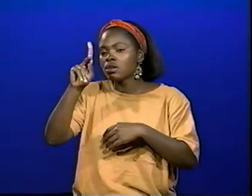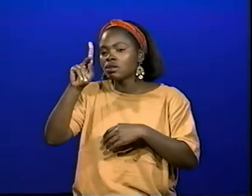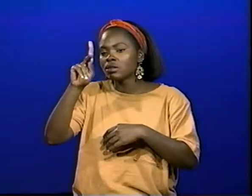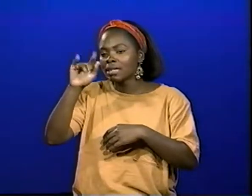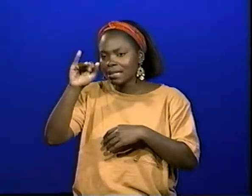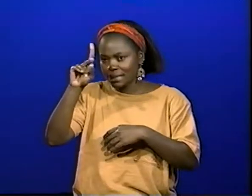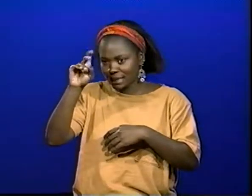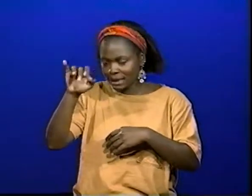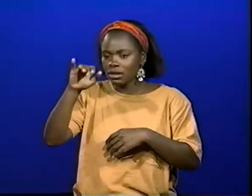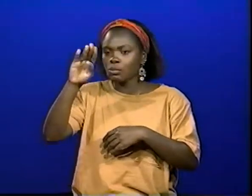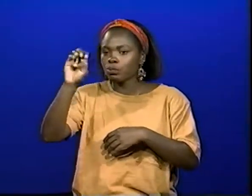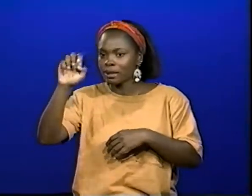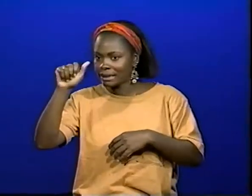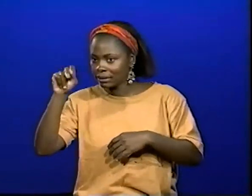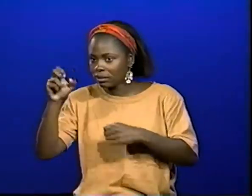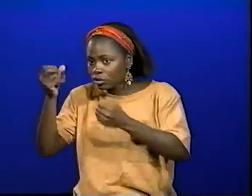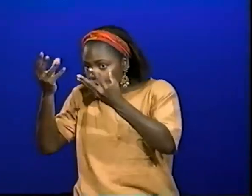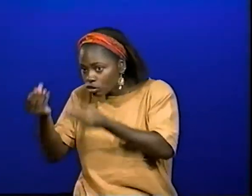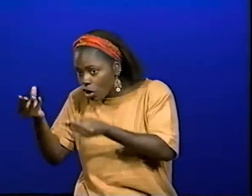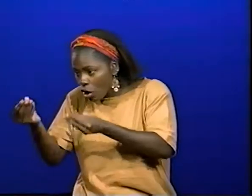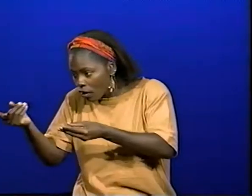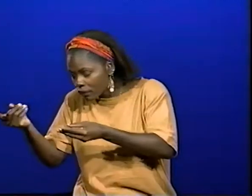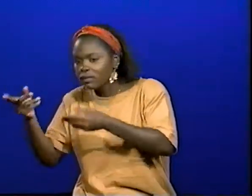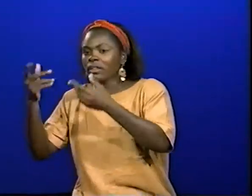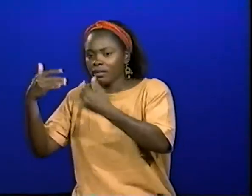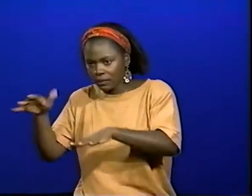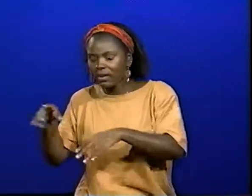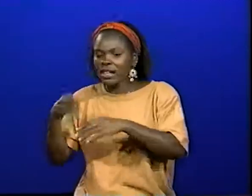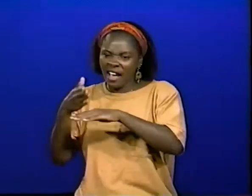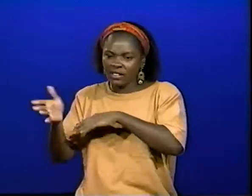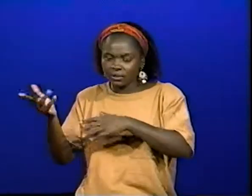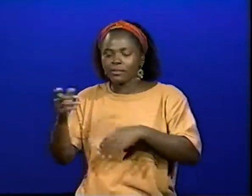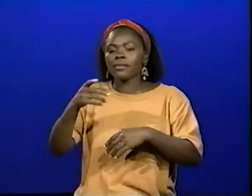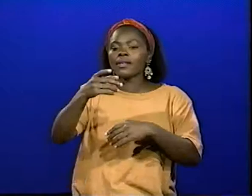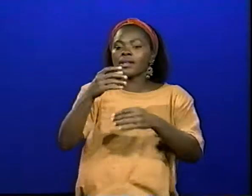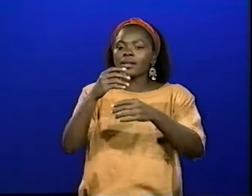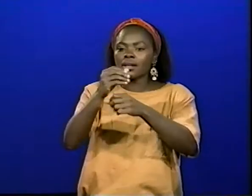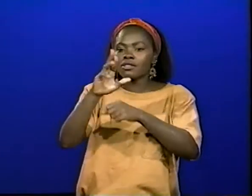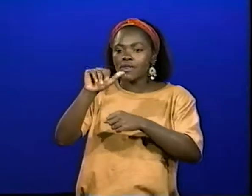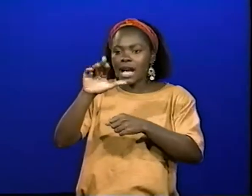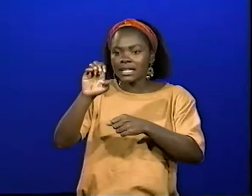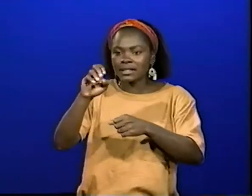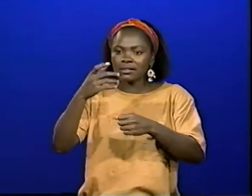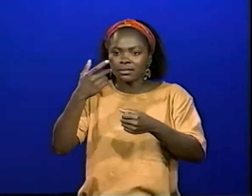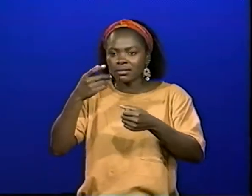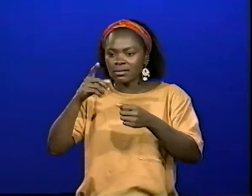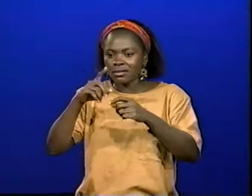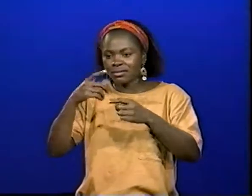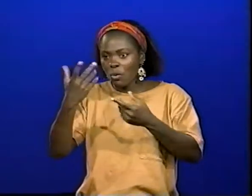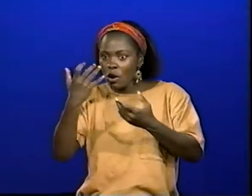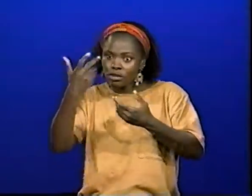Then go and check the kidney beans, see if they're soft yet. And after they're soft, you're ready to add